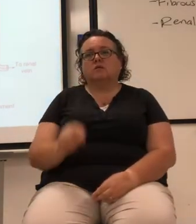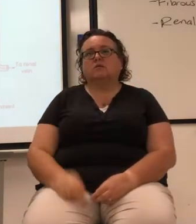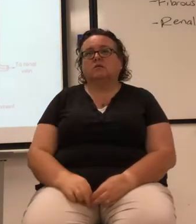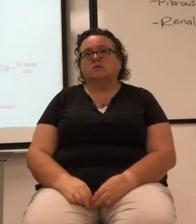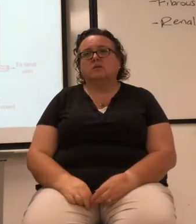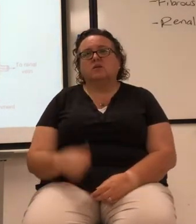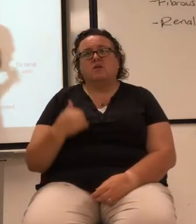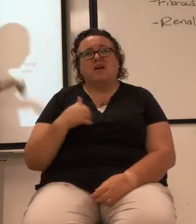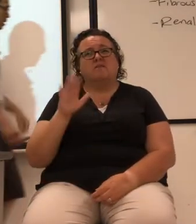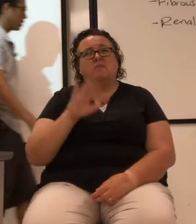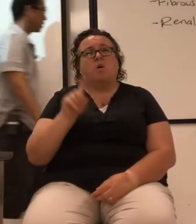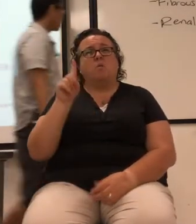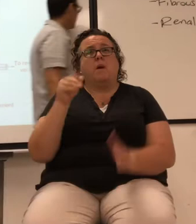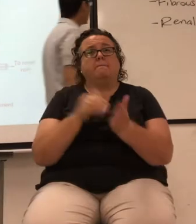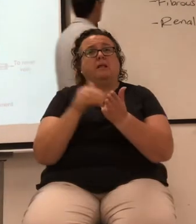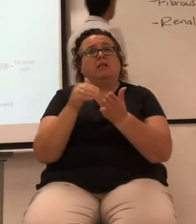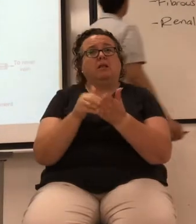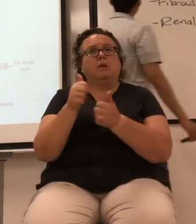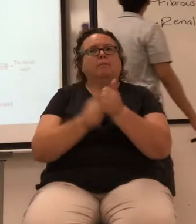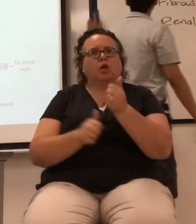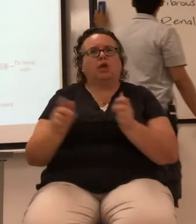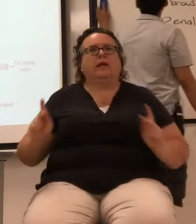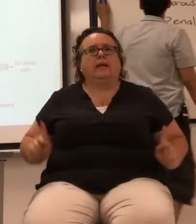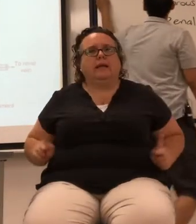You have about 1 million per kidney.